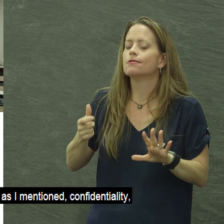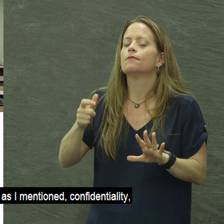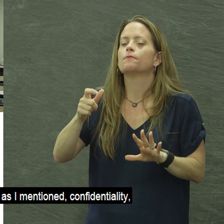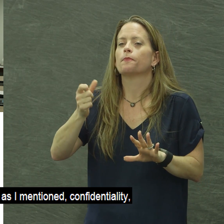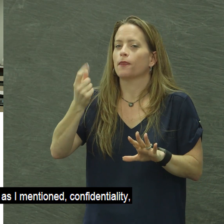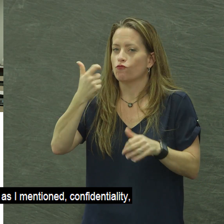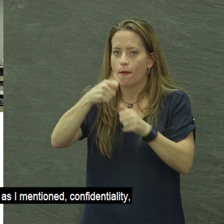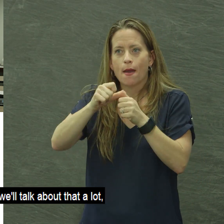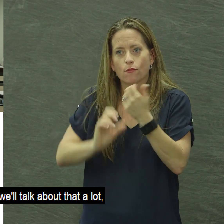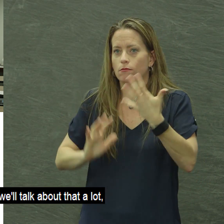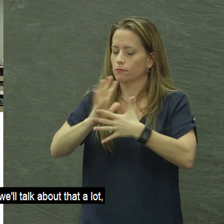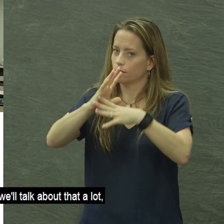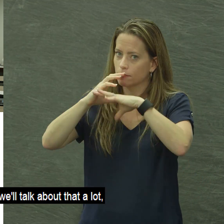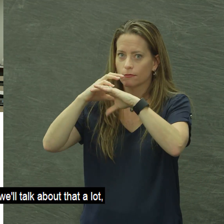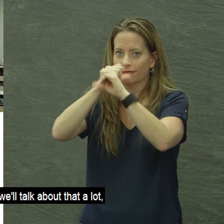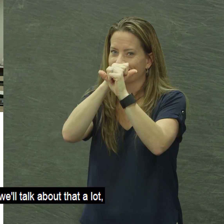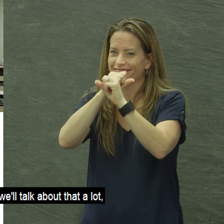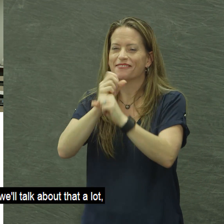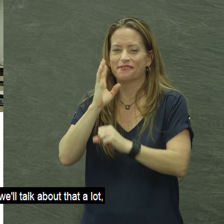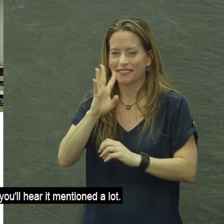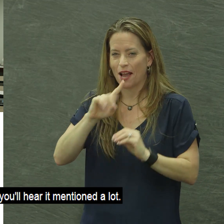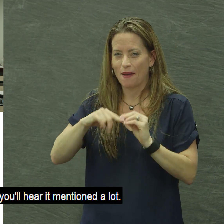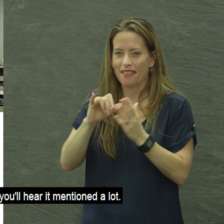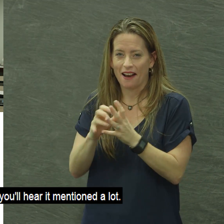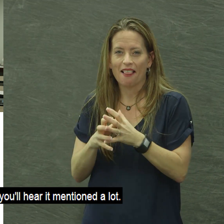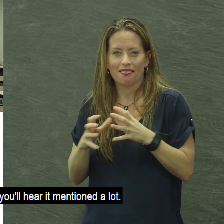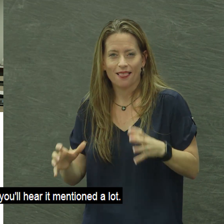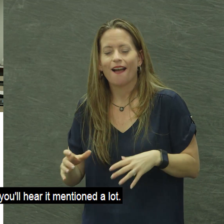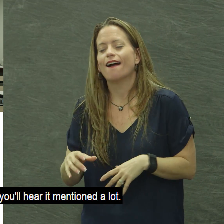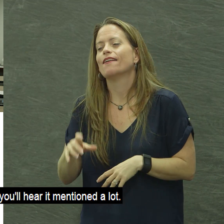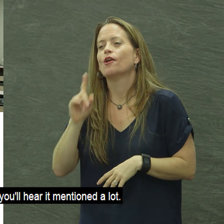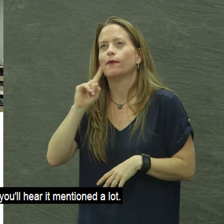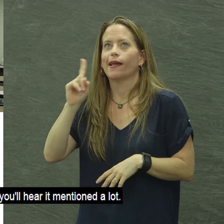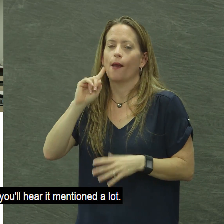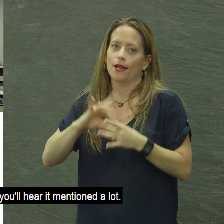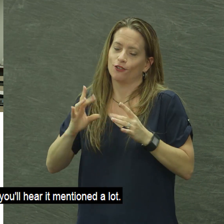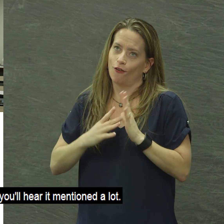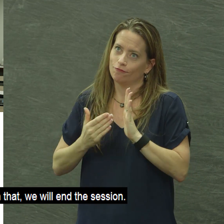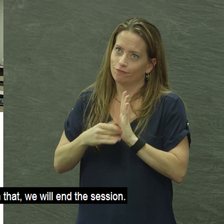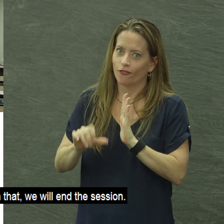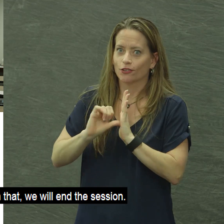mentioned, confidentiality, we'll talk about that a lot, and you'll hear it mentioned a lot.